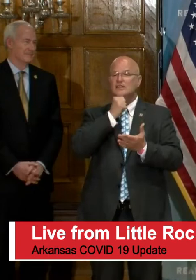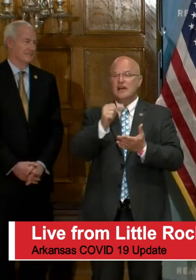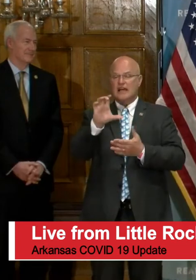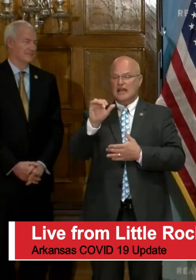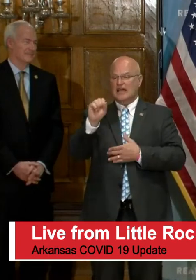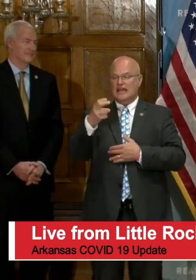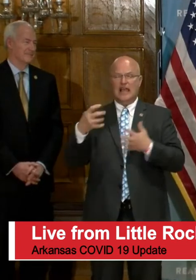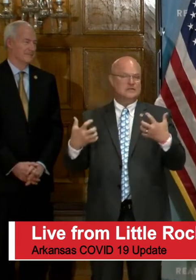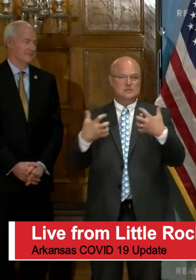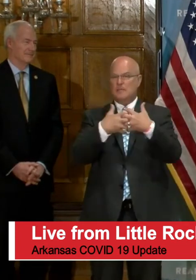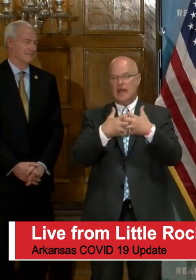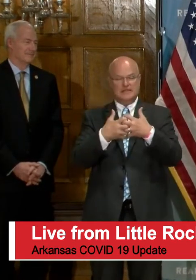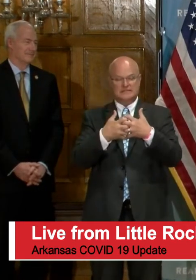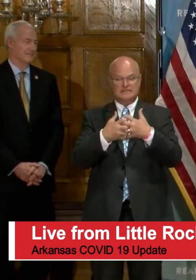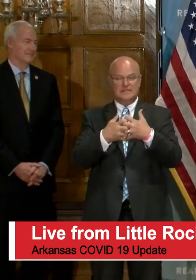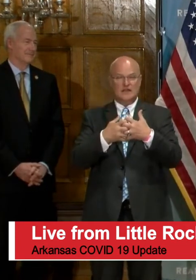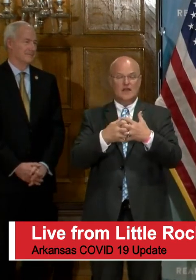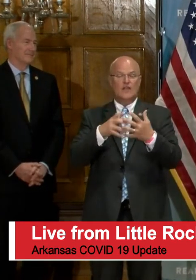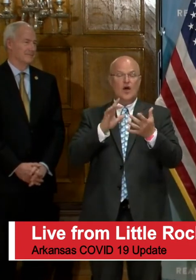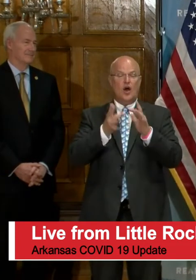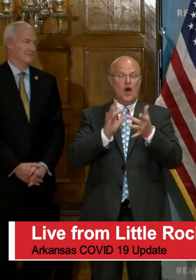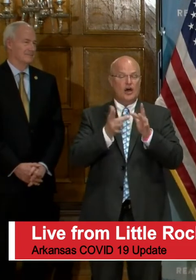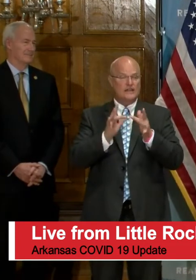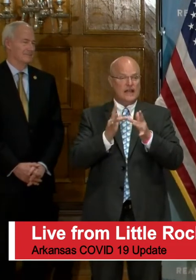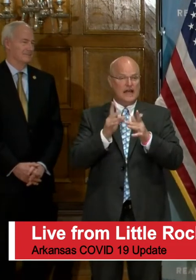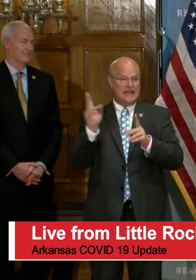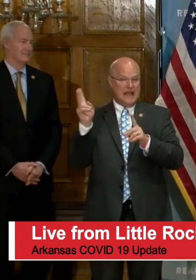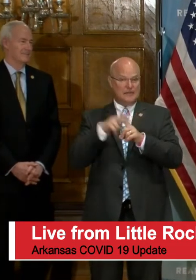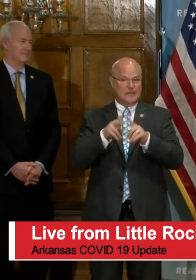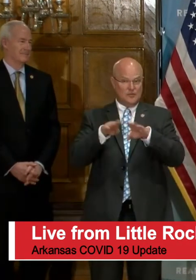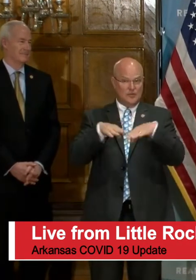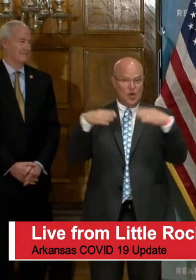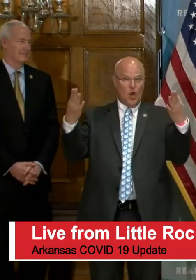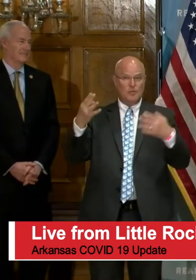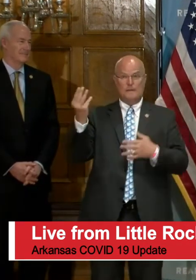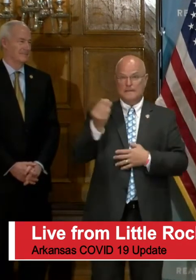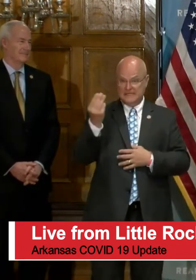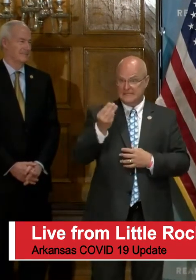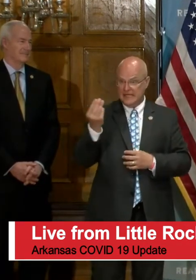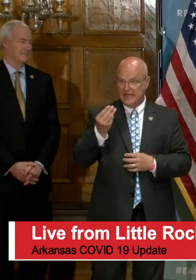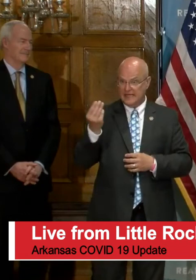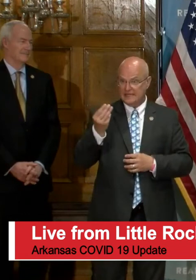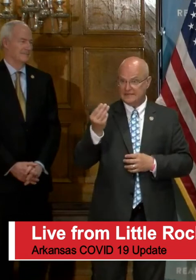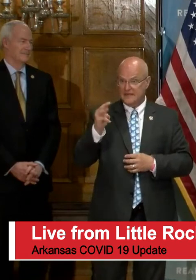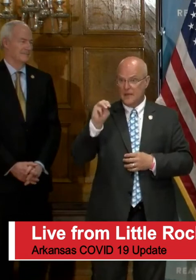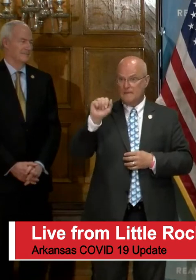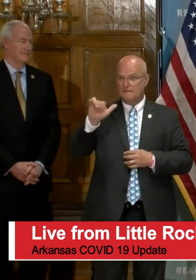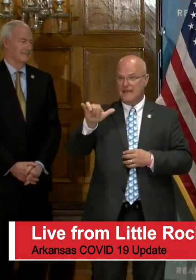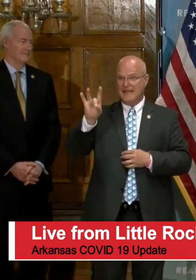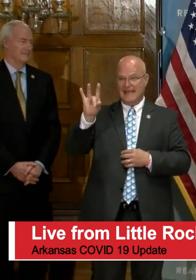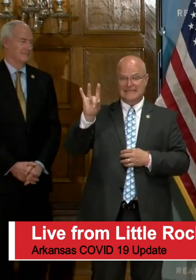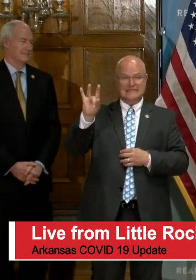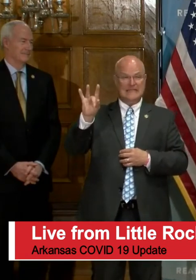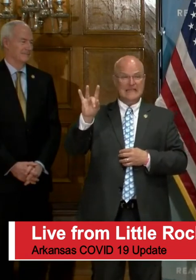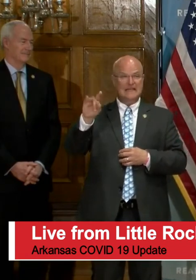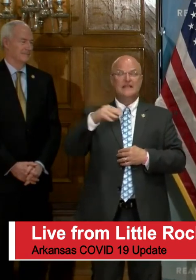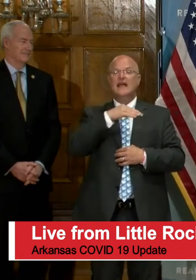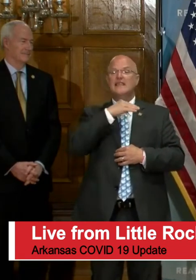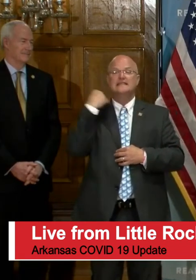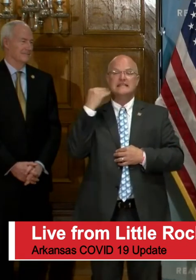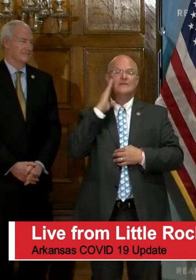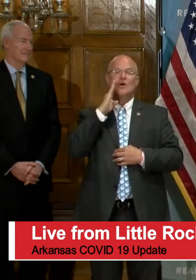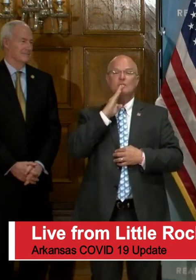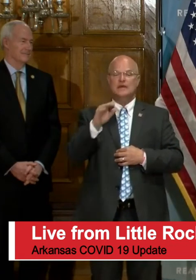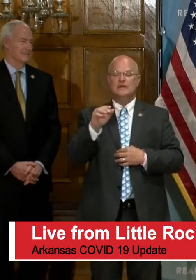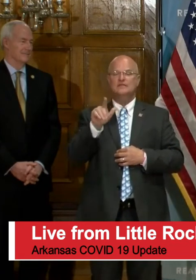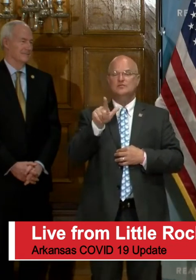cash match. The online application will be open Monday, May 18th, and the deadline will be